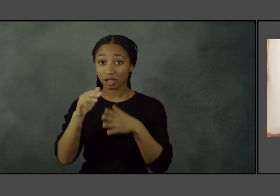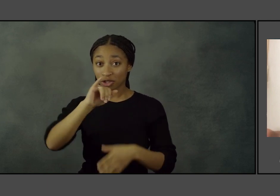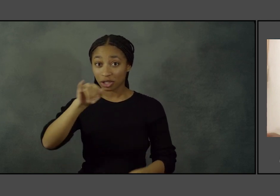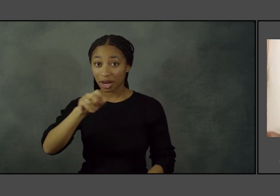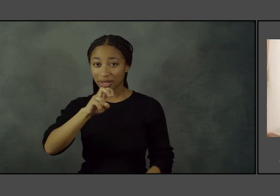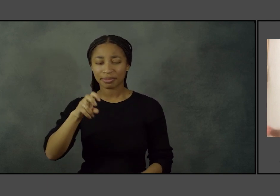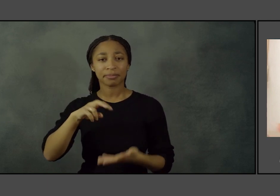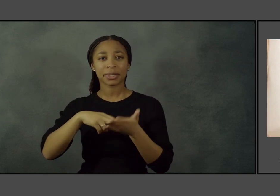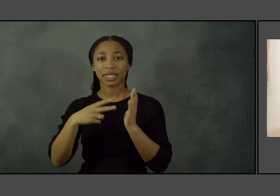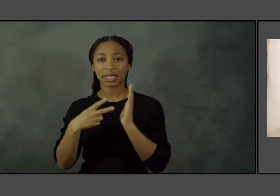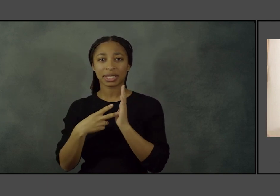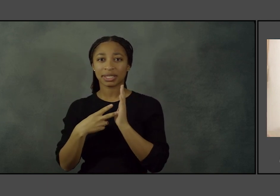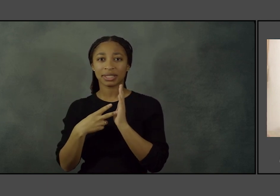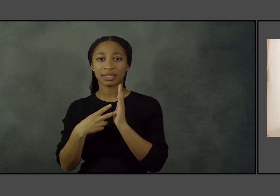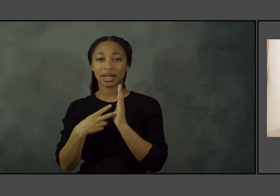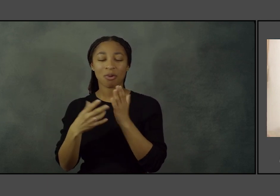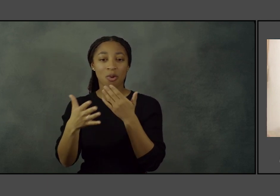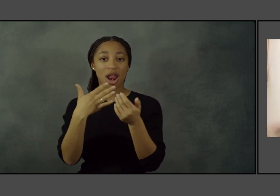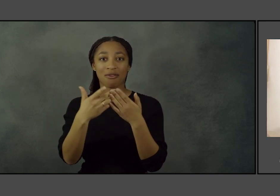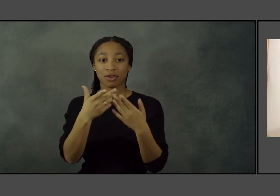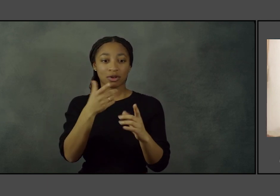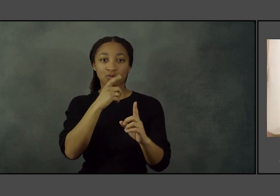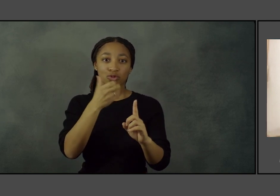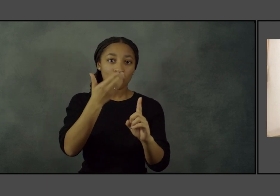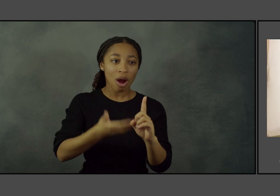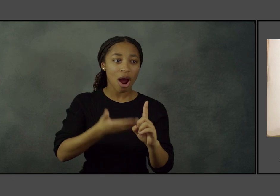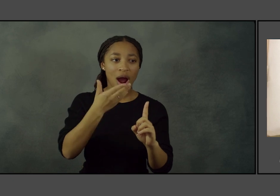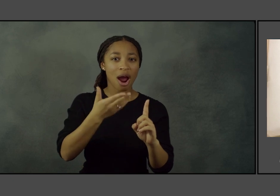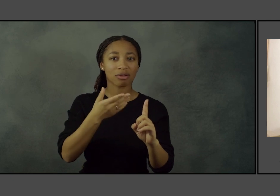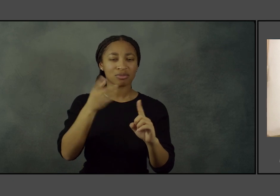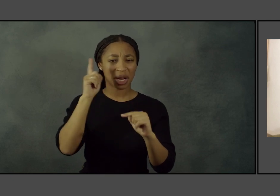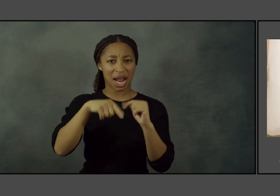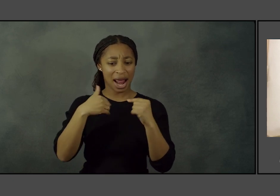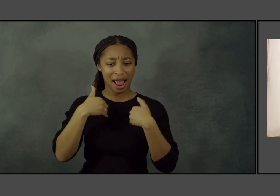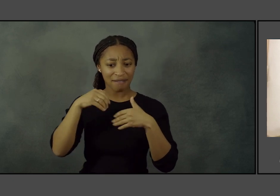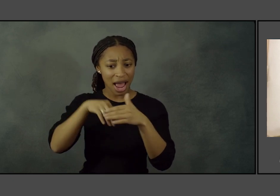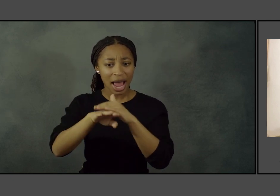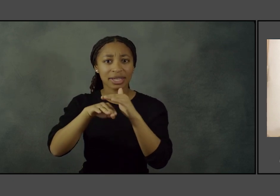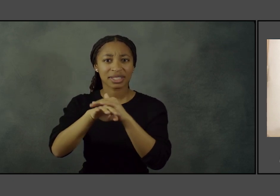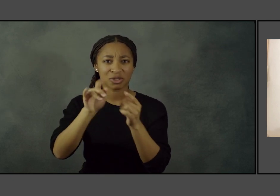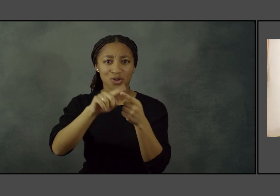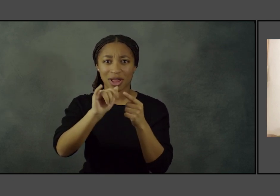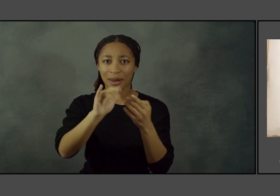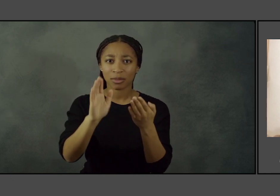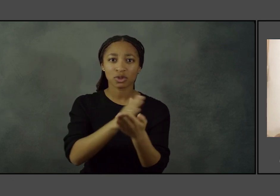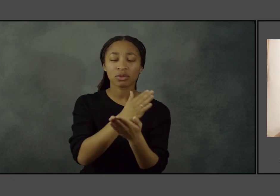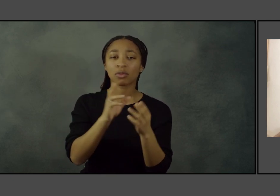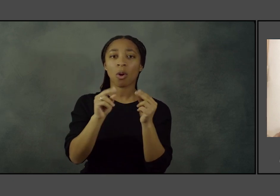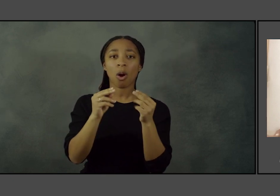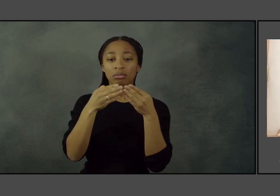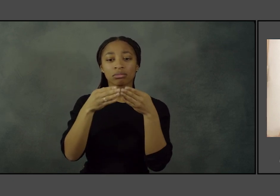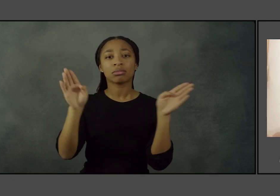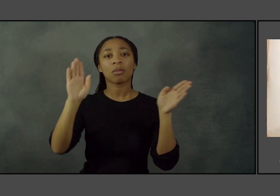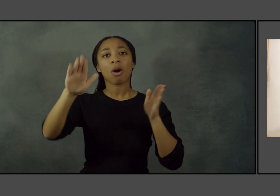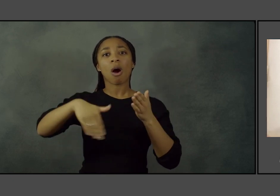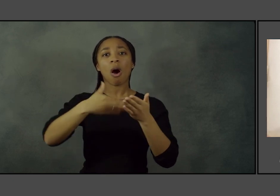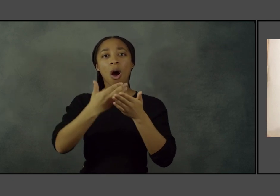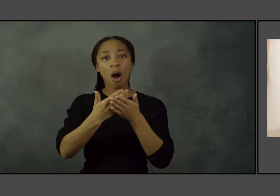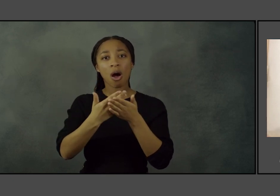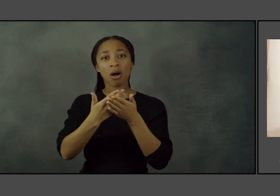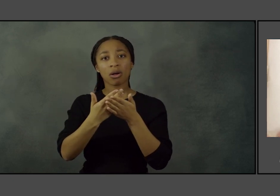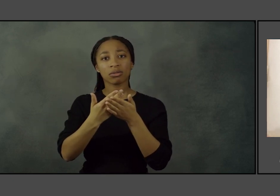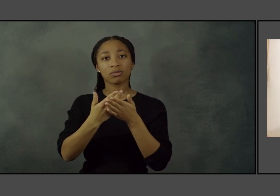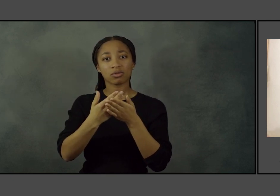access to this music. I mean, you know, all artists want everyone to have access to their art form, but to